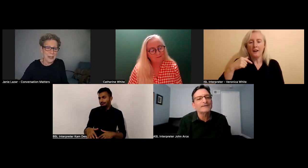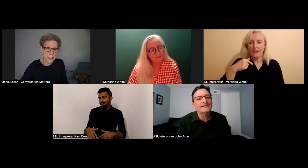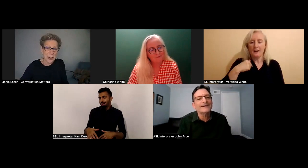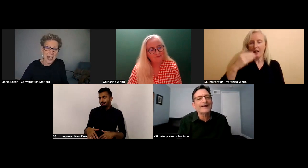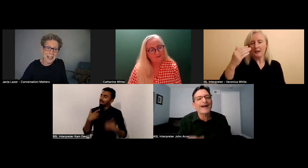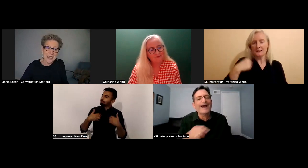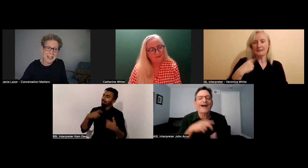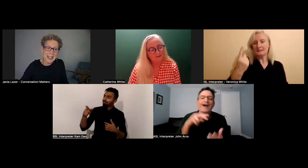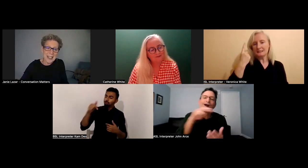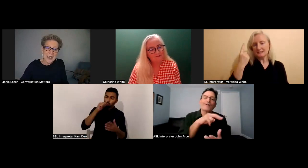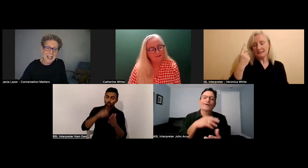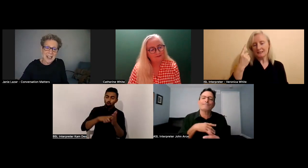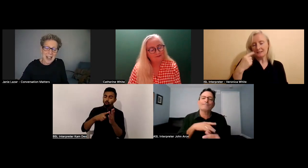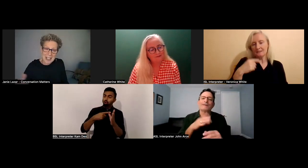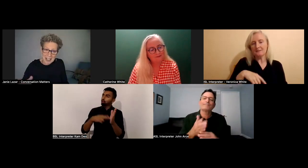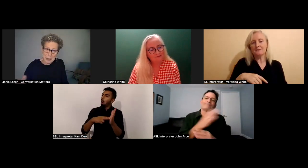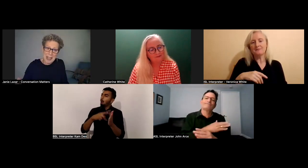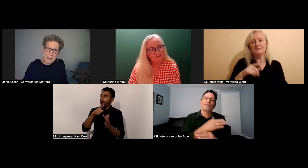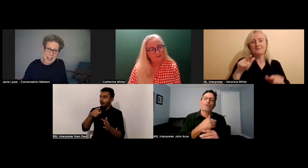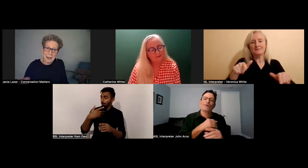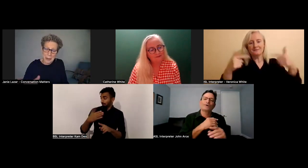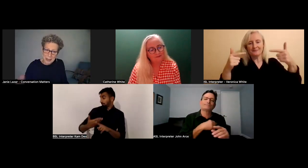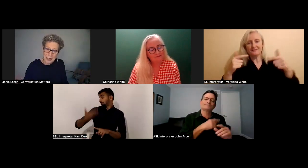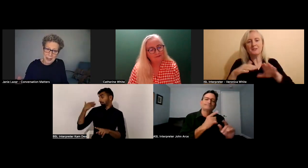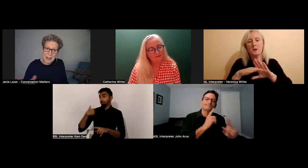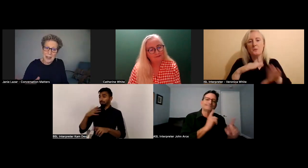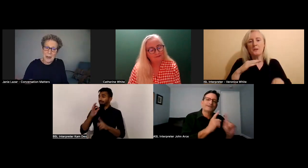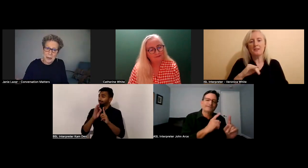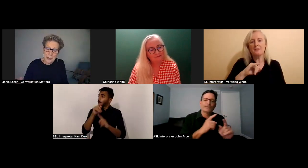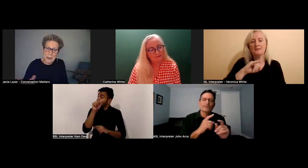with Joanne. I'd like to pick up again with